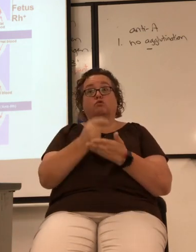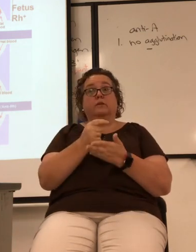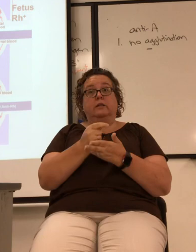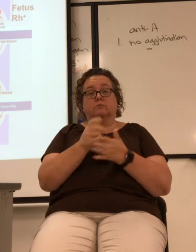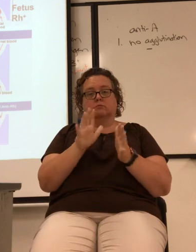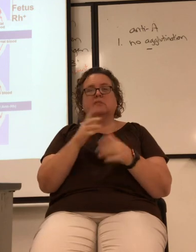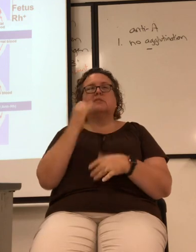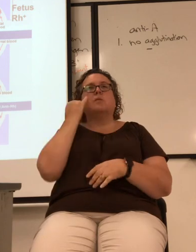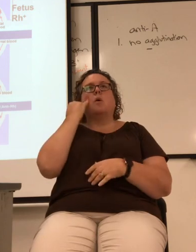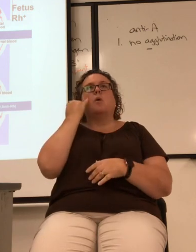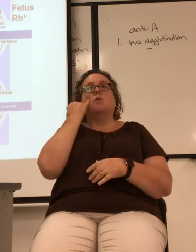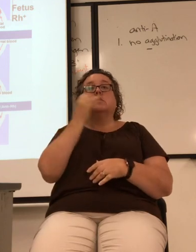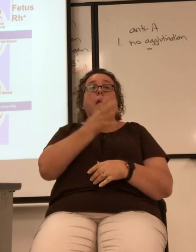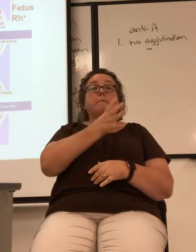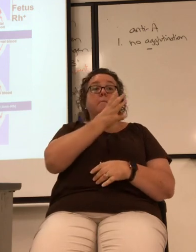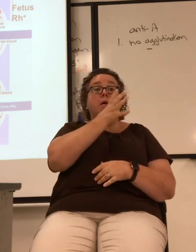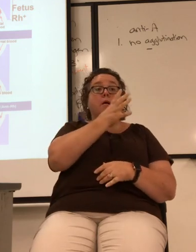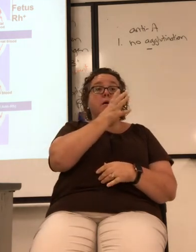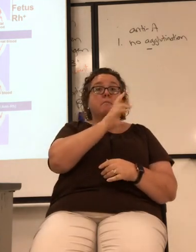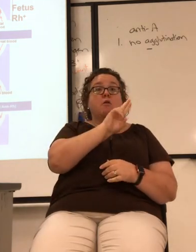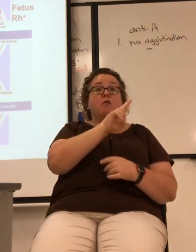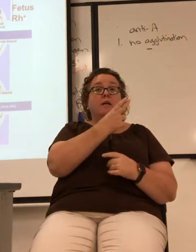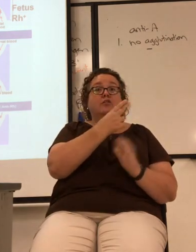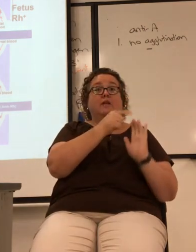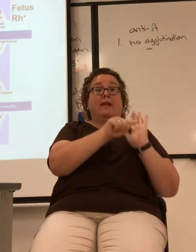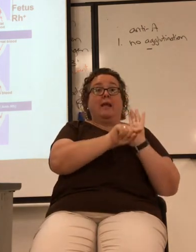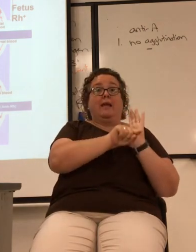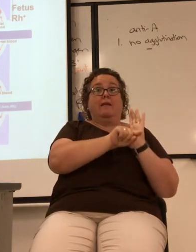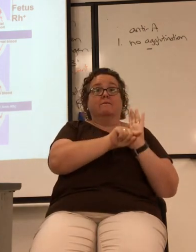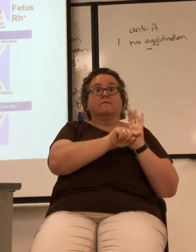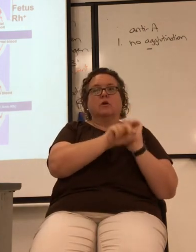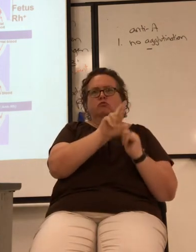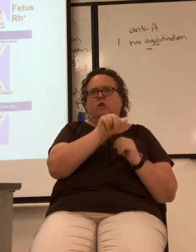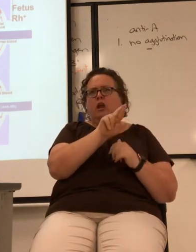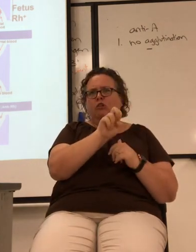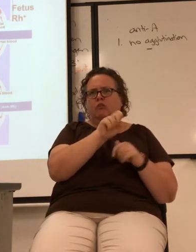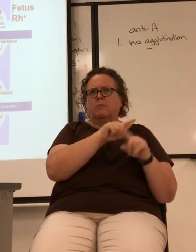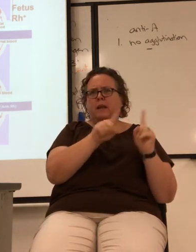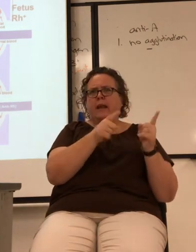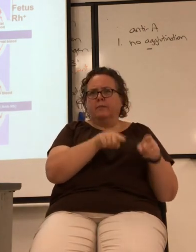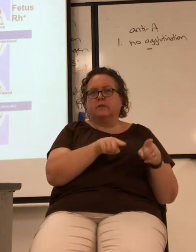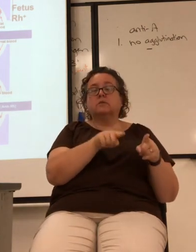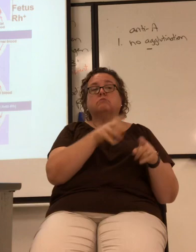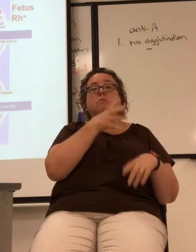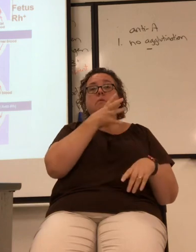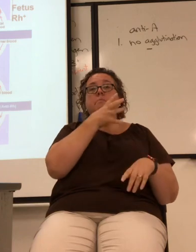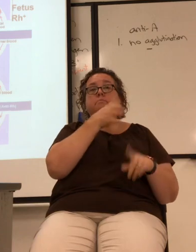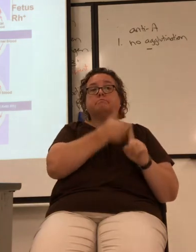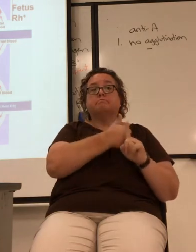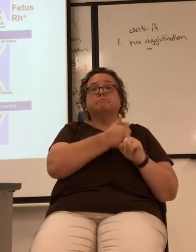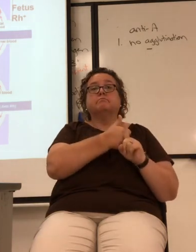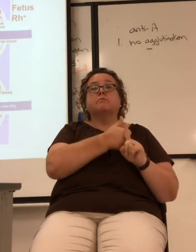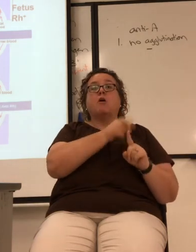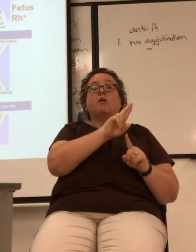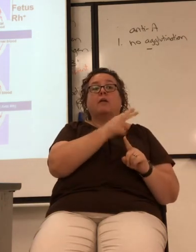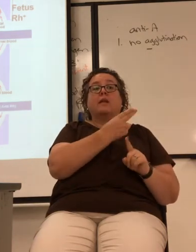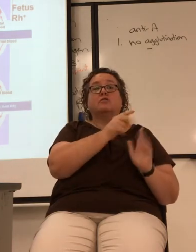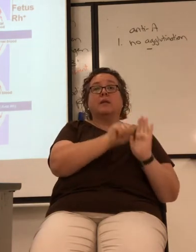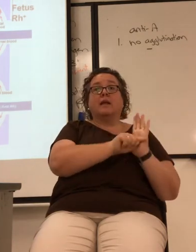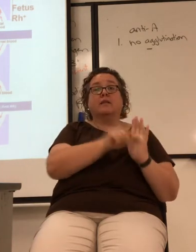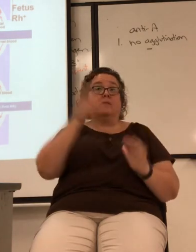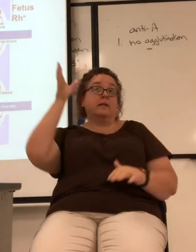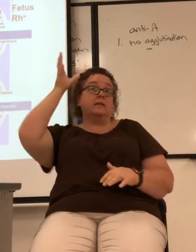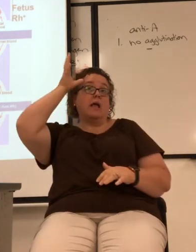say mom is Rh negative, which is rare, but it happens. But let's say that dad is